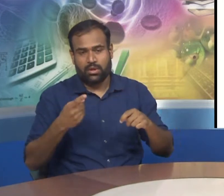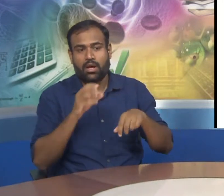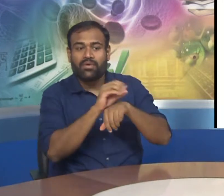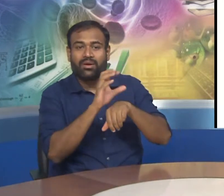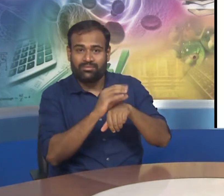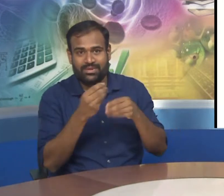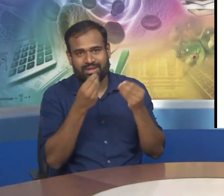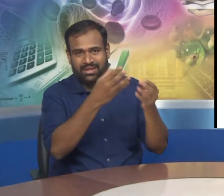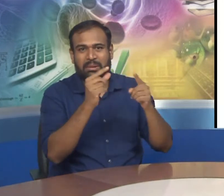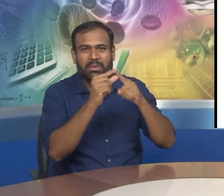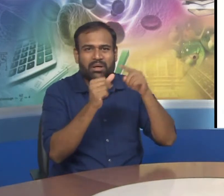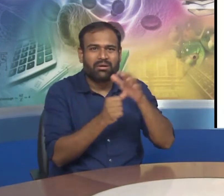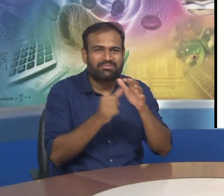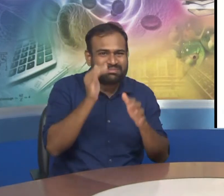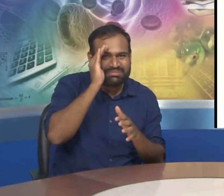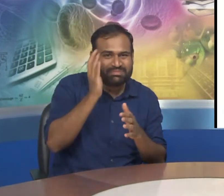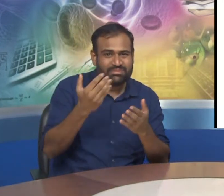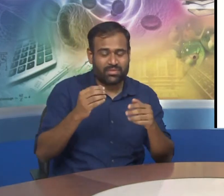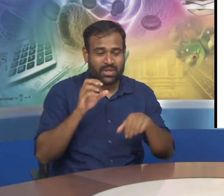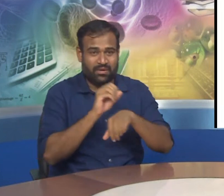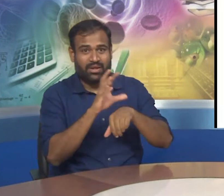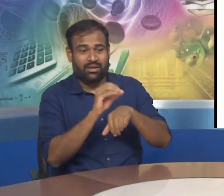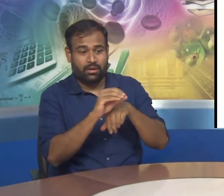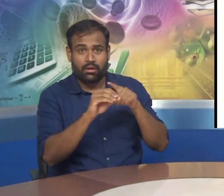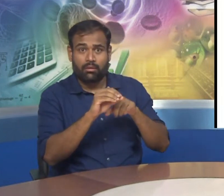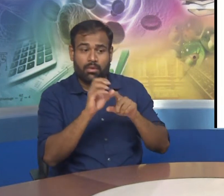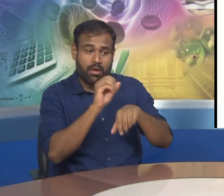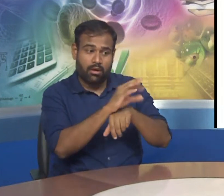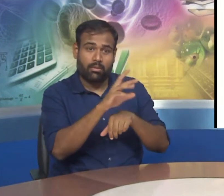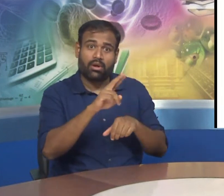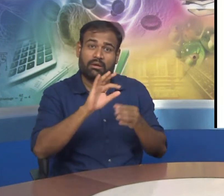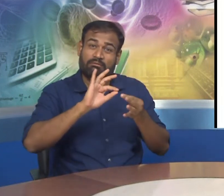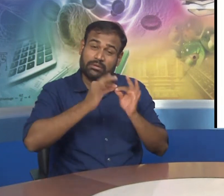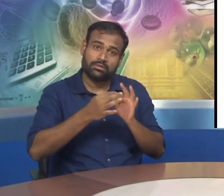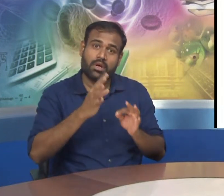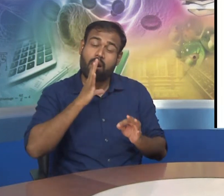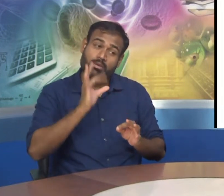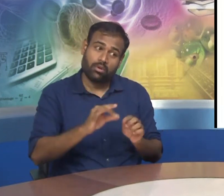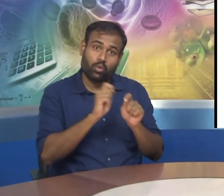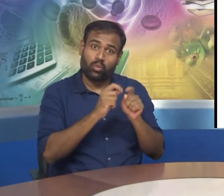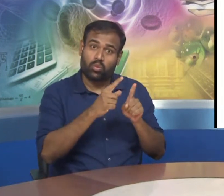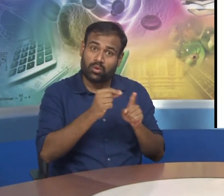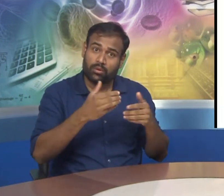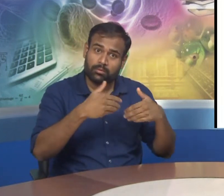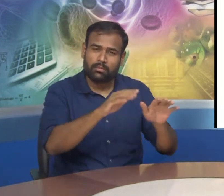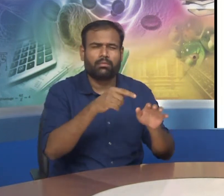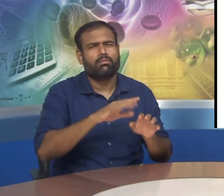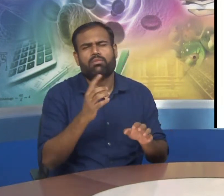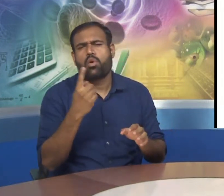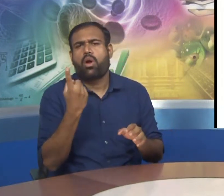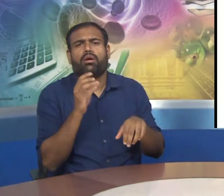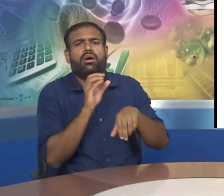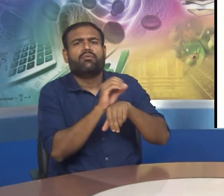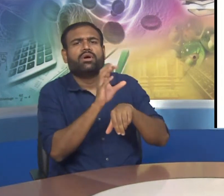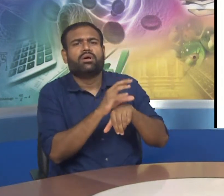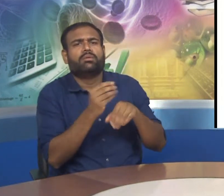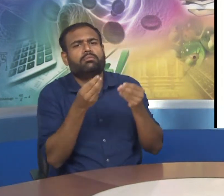But the Supreme Court is not bound to give advice. In case the advice or the opinion of the court is sent to the